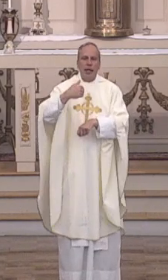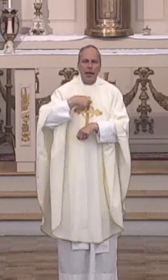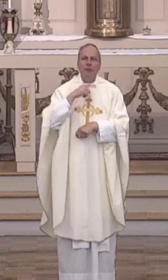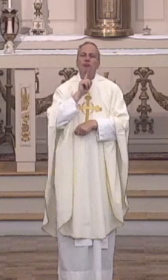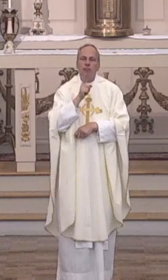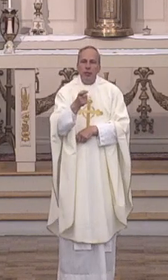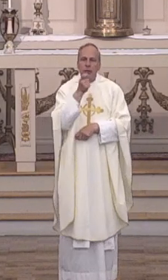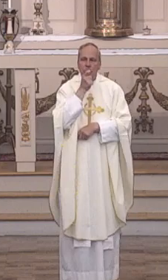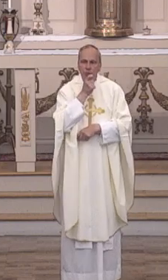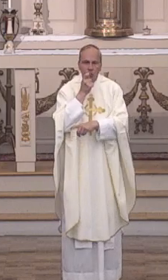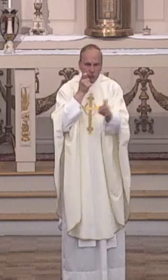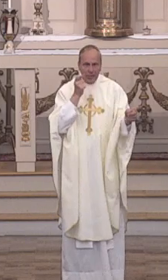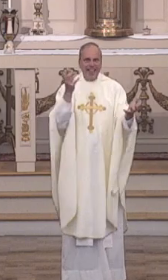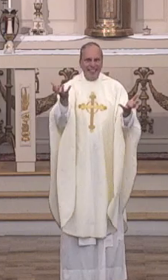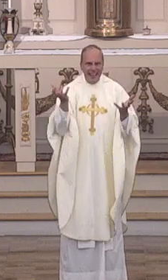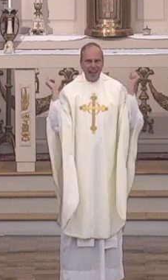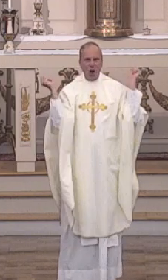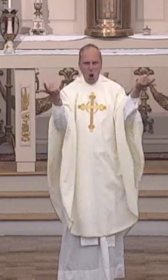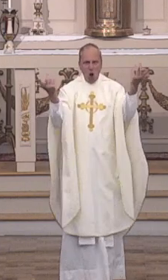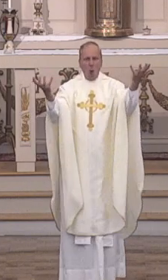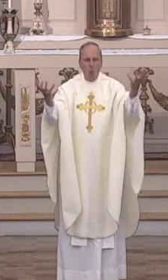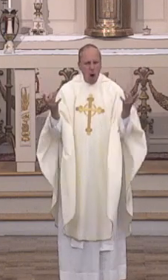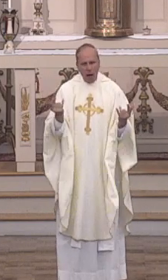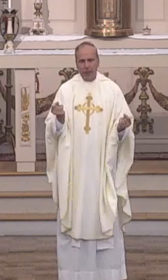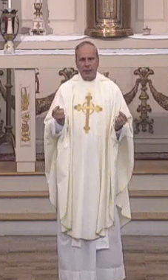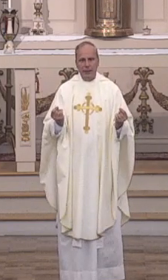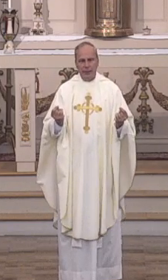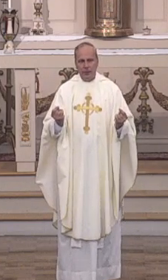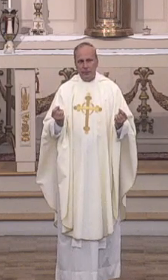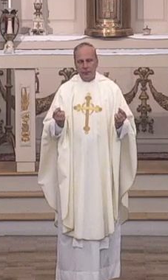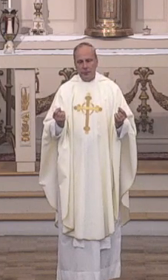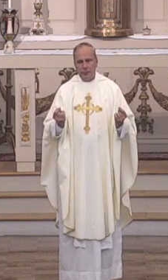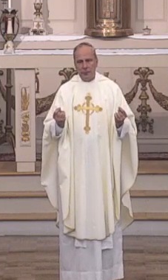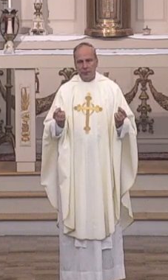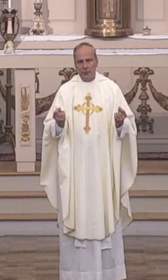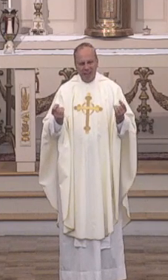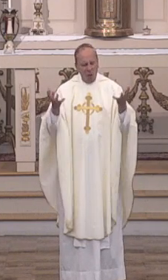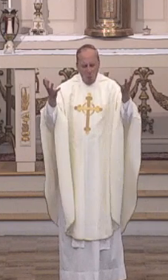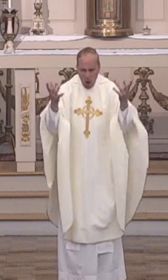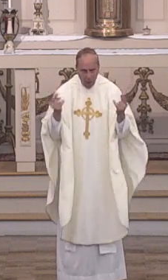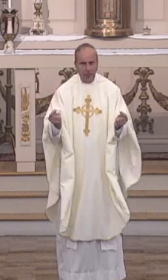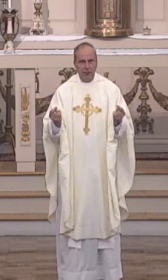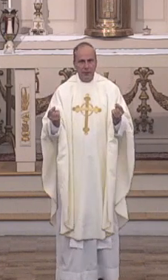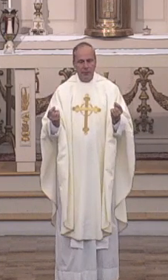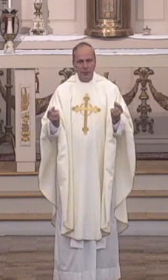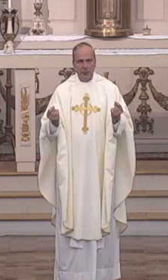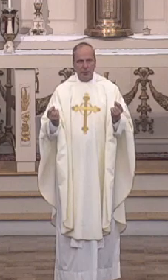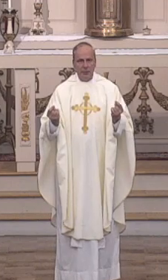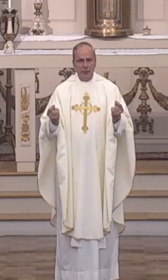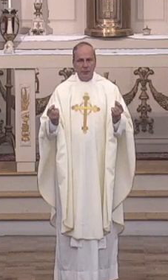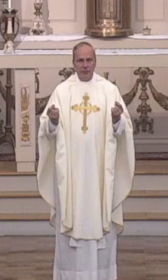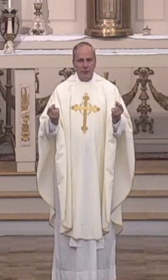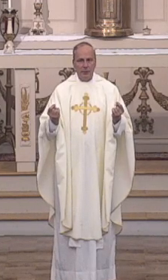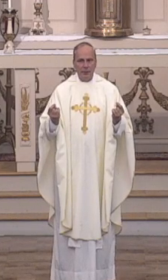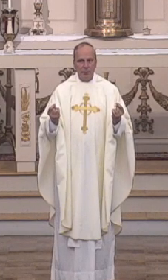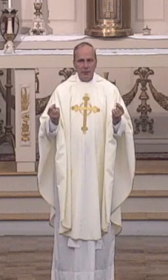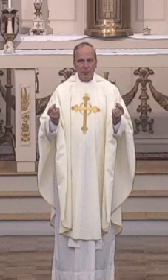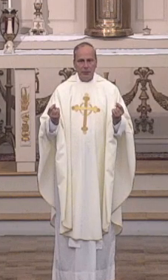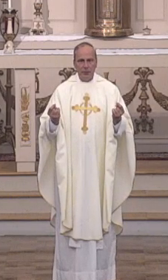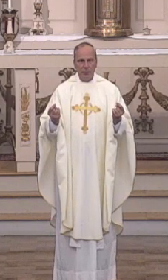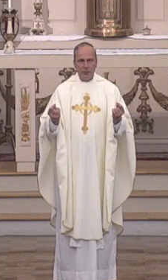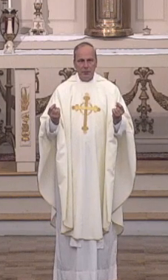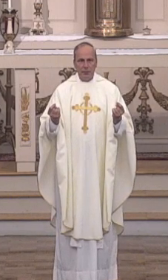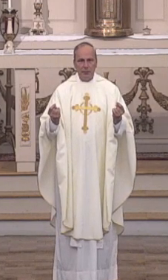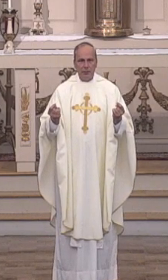to come back to the one true Catholic Church so that they can be fed by the Eucharist. That is something that everybody